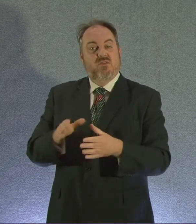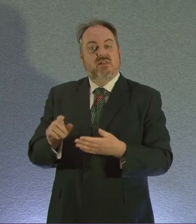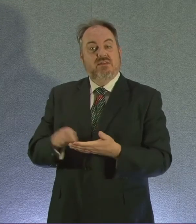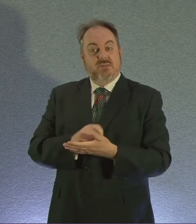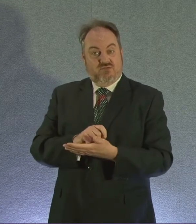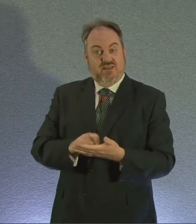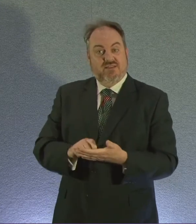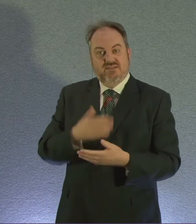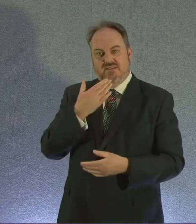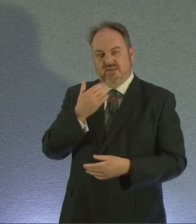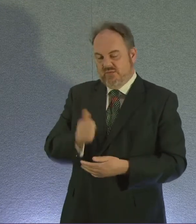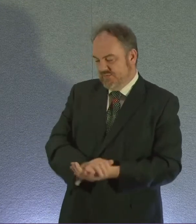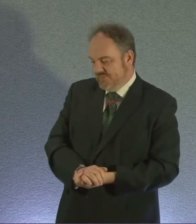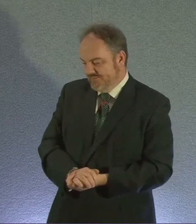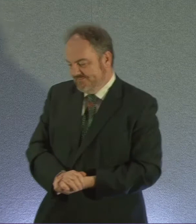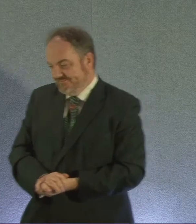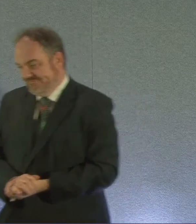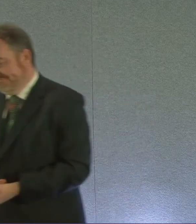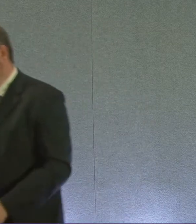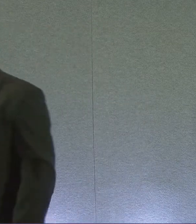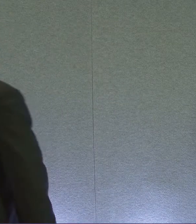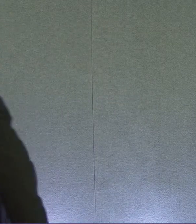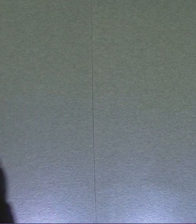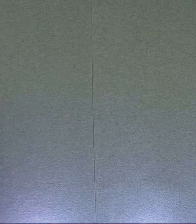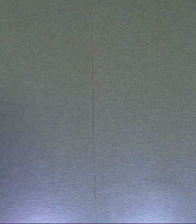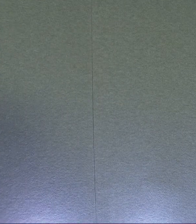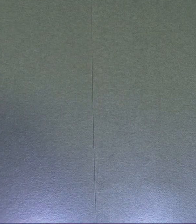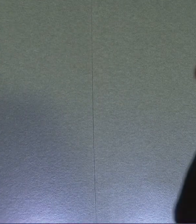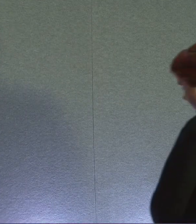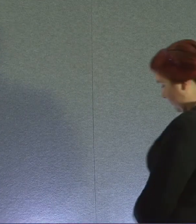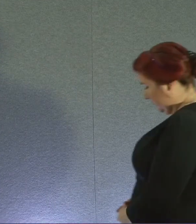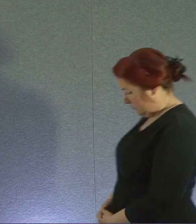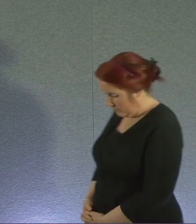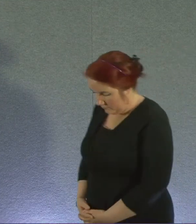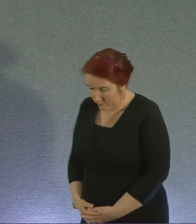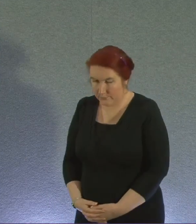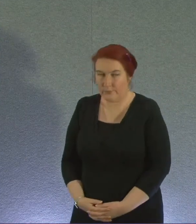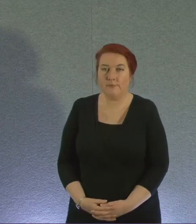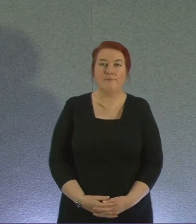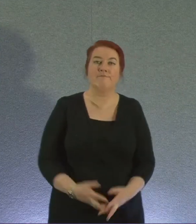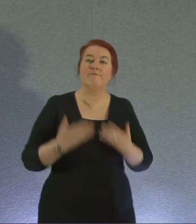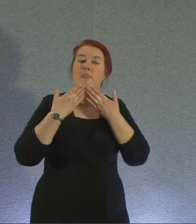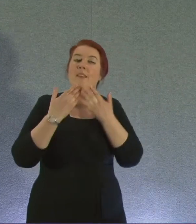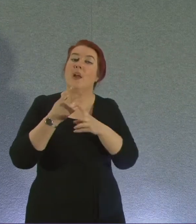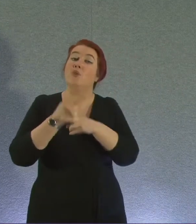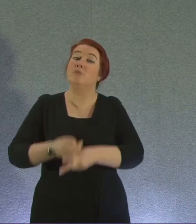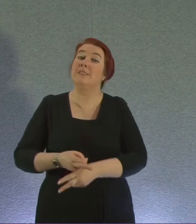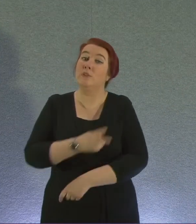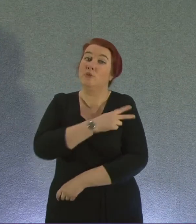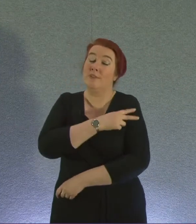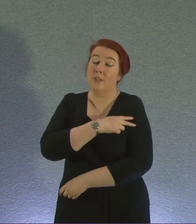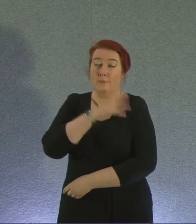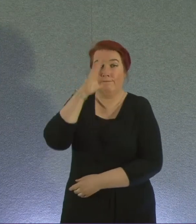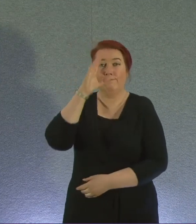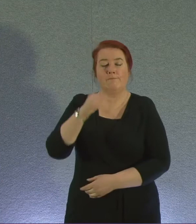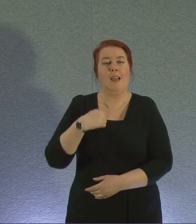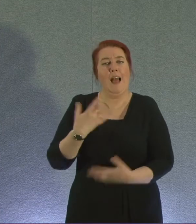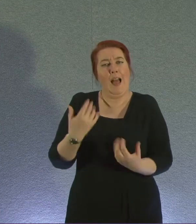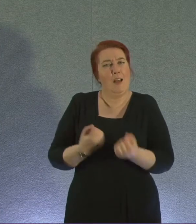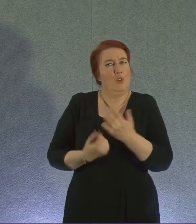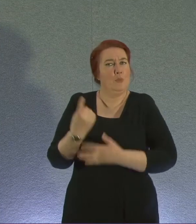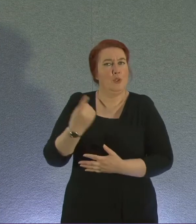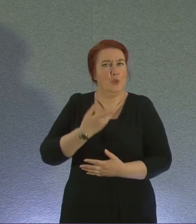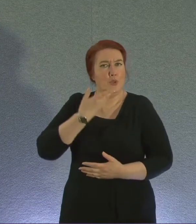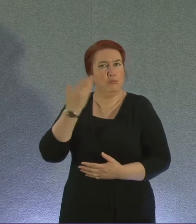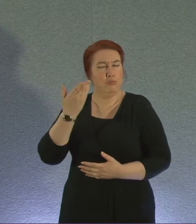Mr Cole-Hamilton. And could I call on the Cabinet Secretary to conclude our debate? Thank you very much, Presiding Officer. I want to be very brief. I had an opportunity to speak at the beginning of this debate,